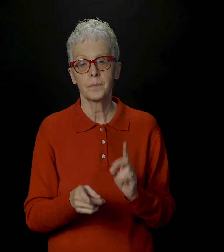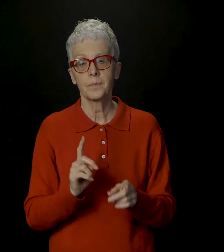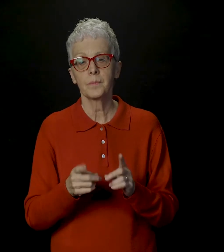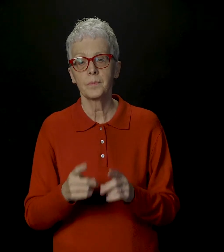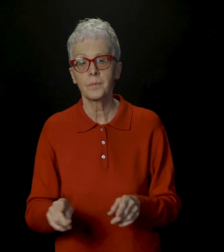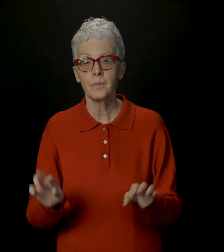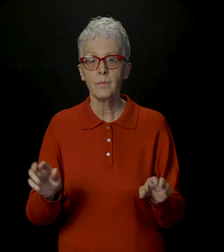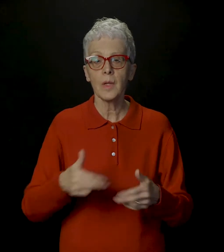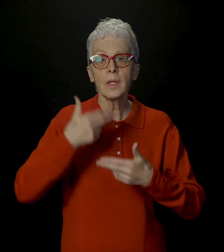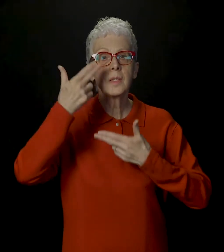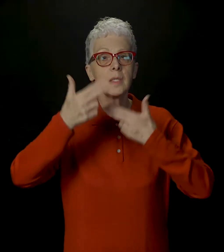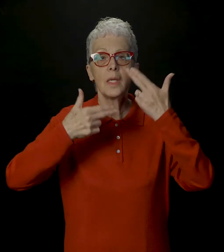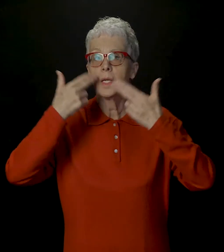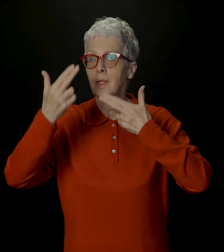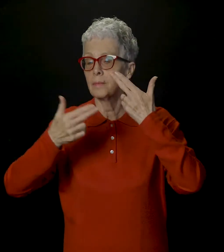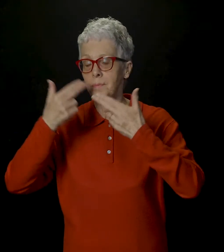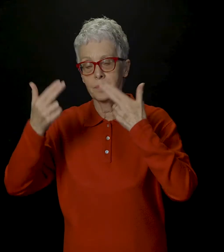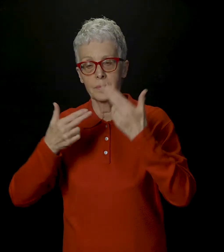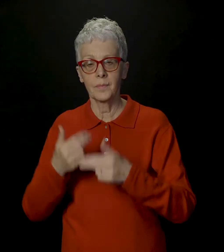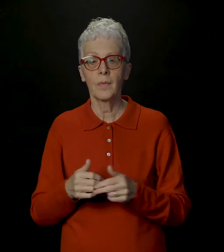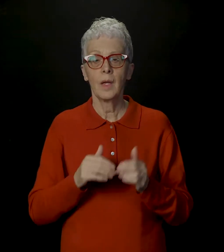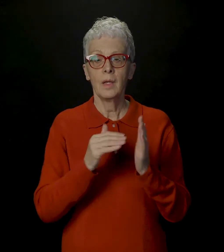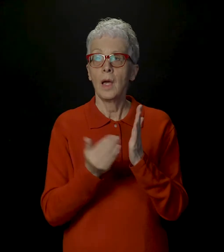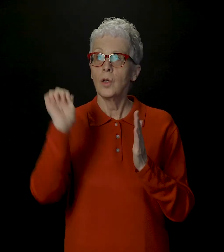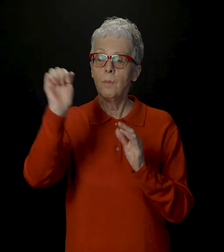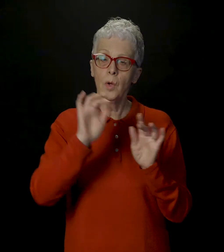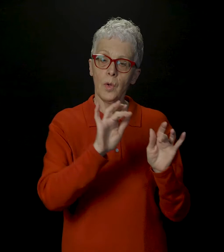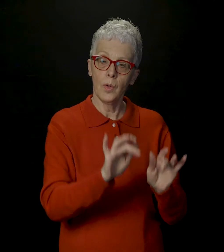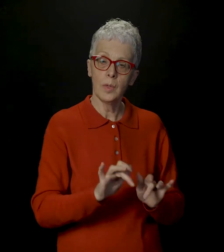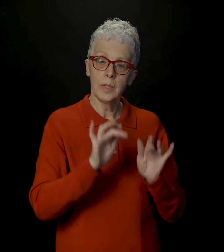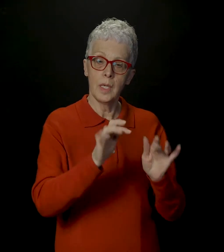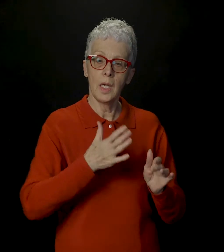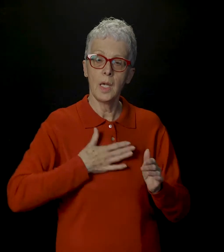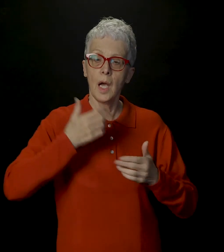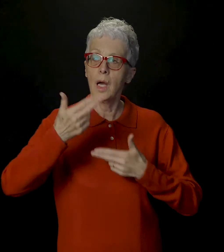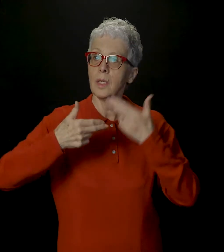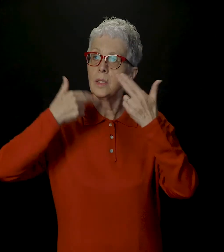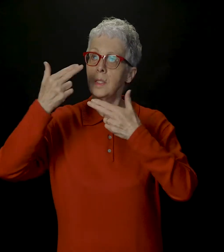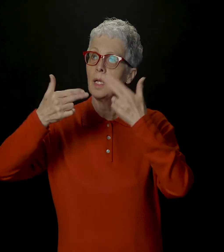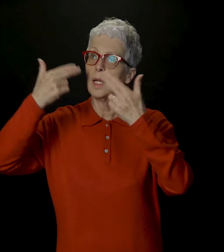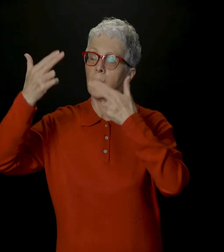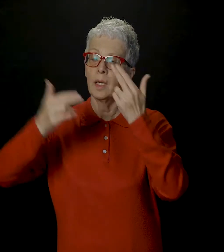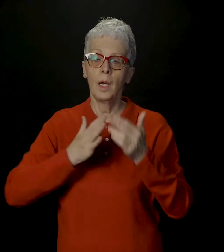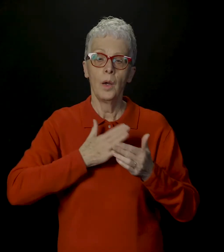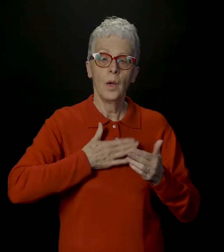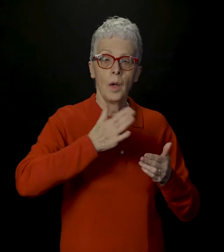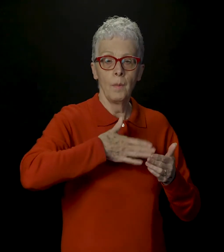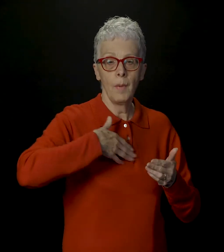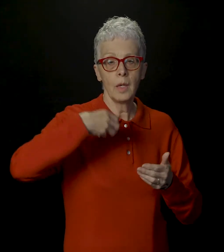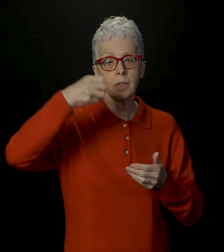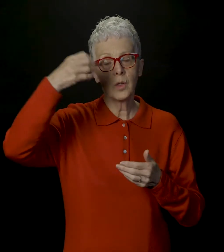Sing, now you're mercy Now you're mercy, I sing